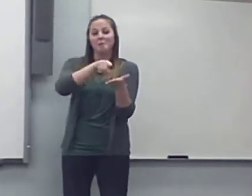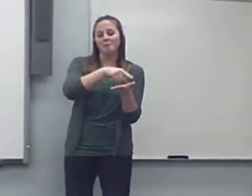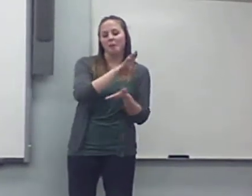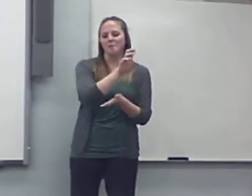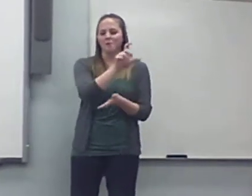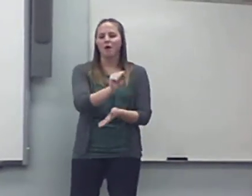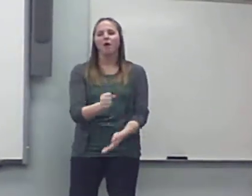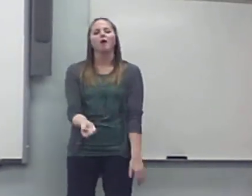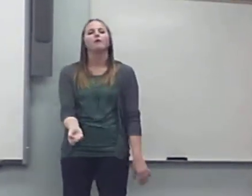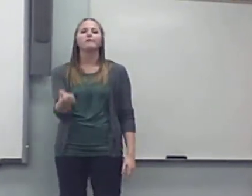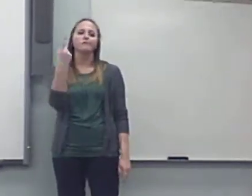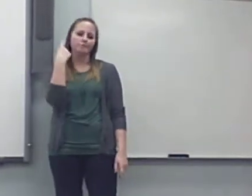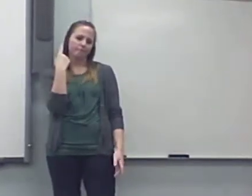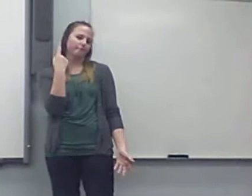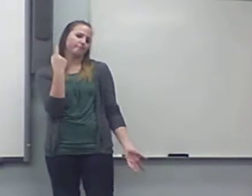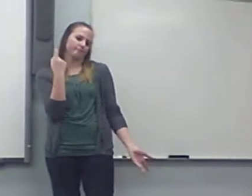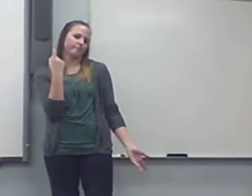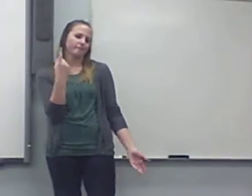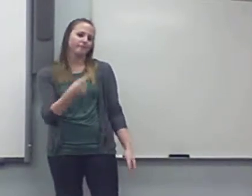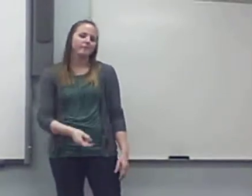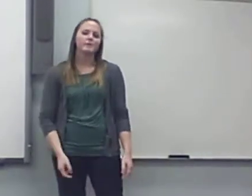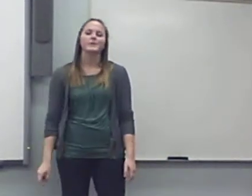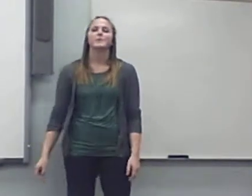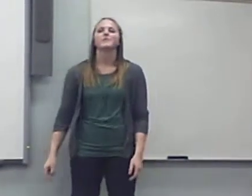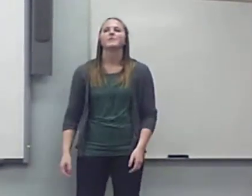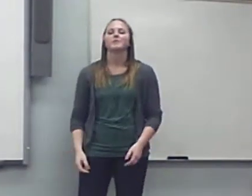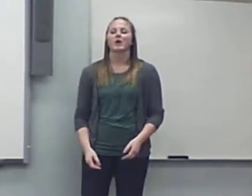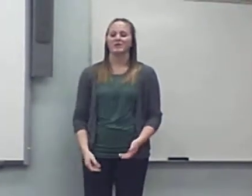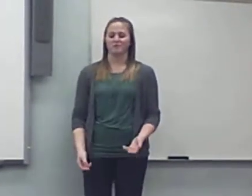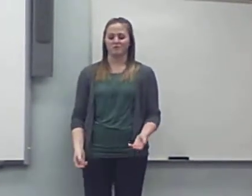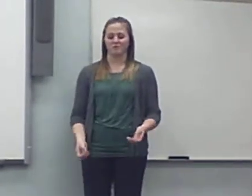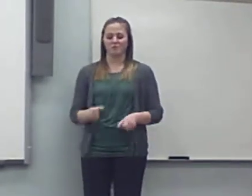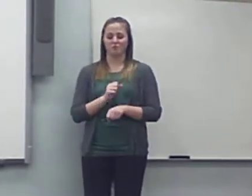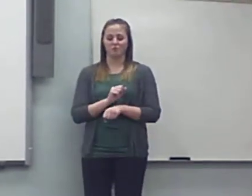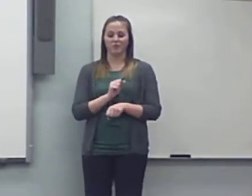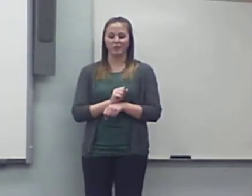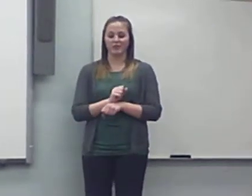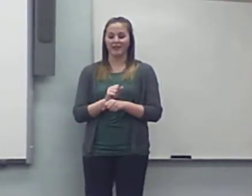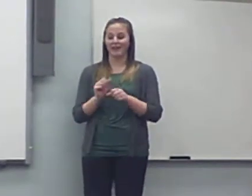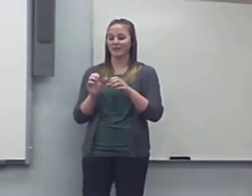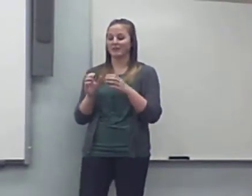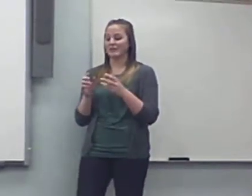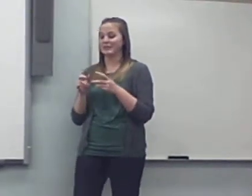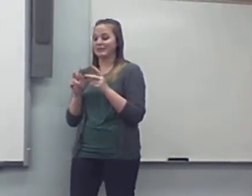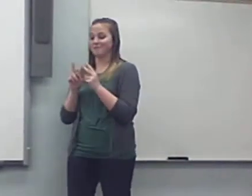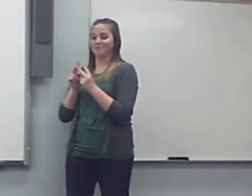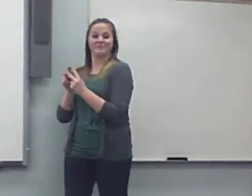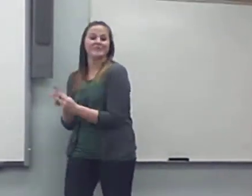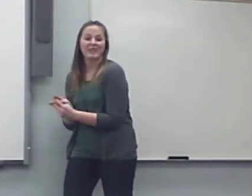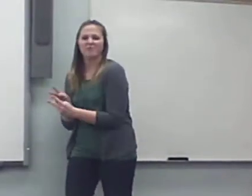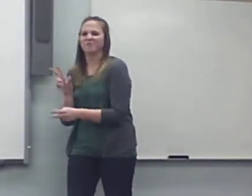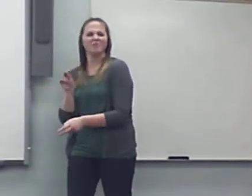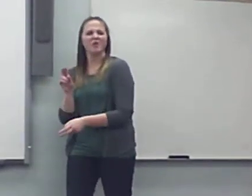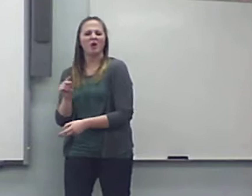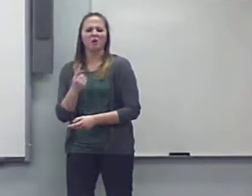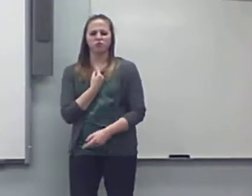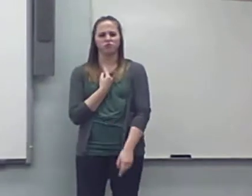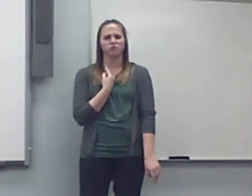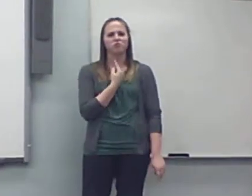that. I mean, that's it. But you're working alone most of the time, and there's really no opportunity for growth, except for